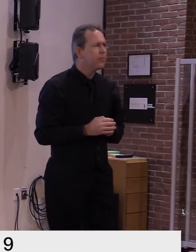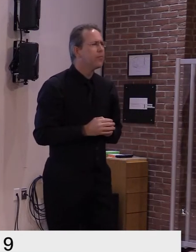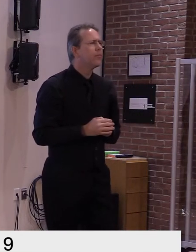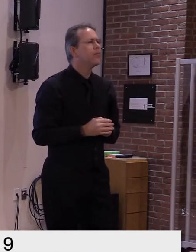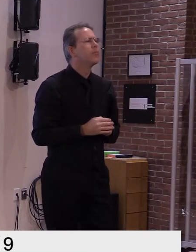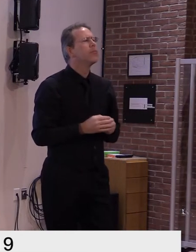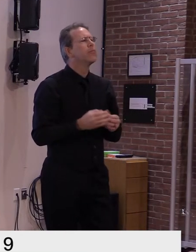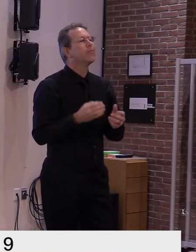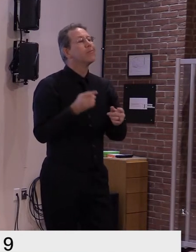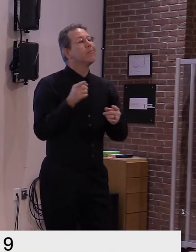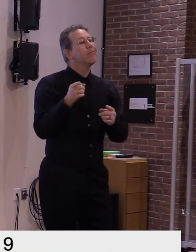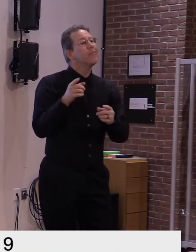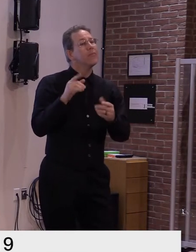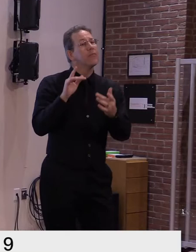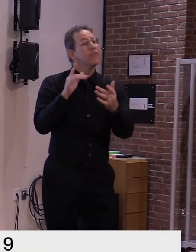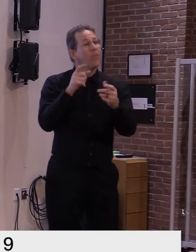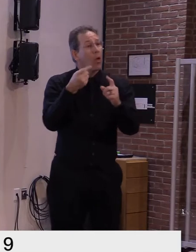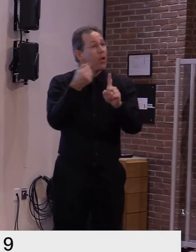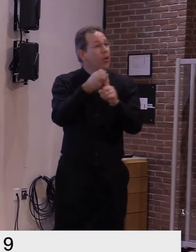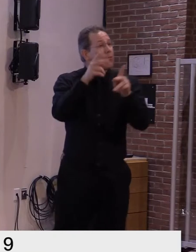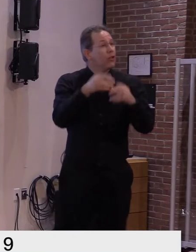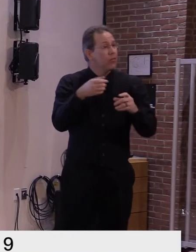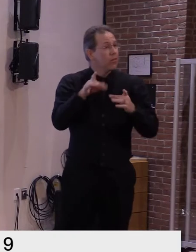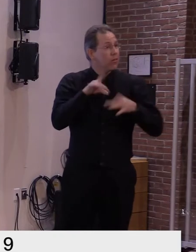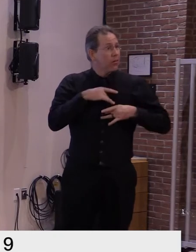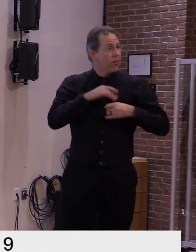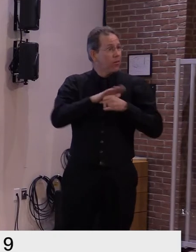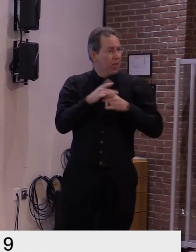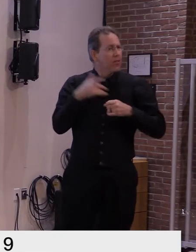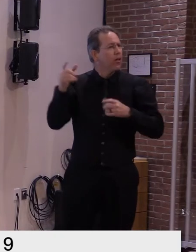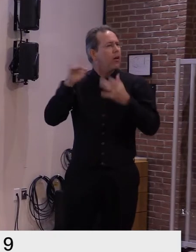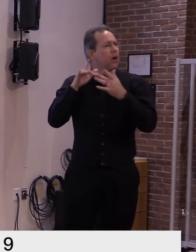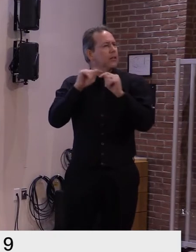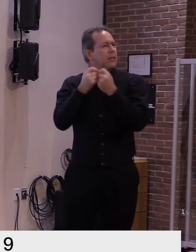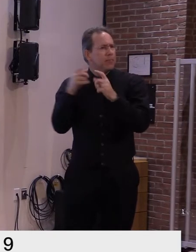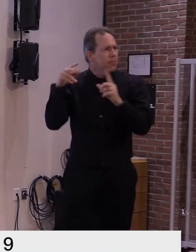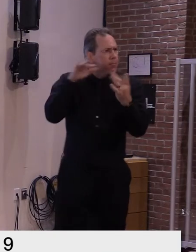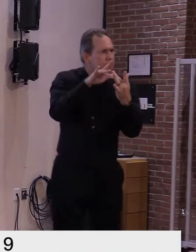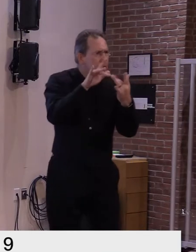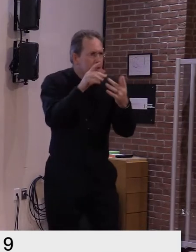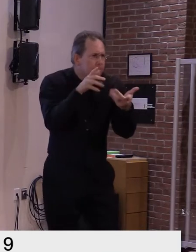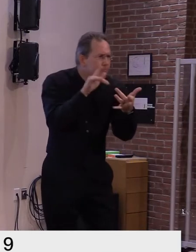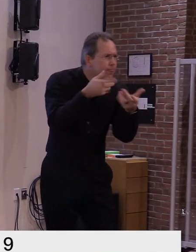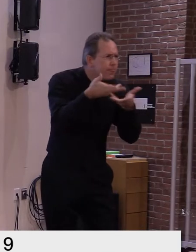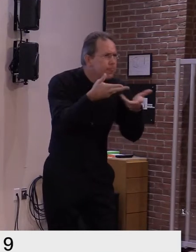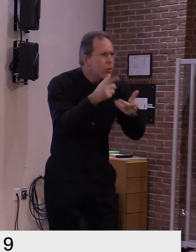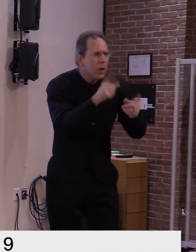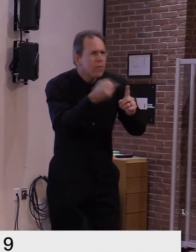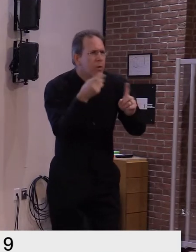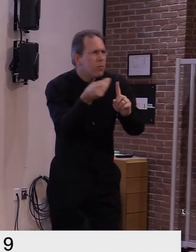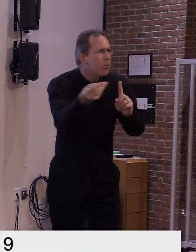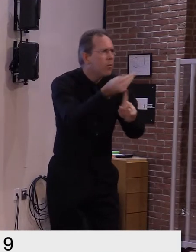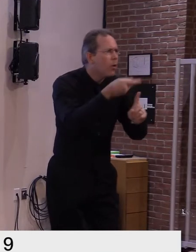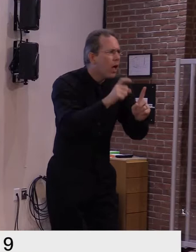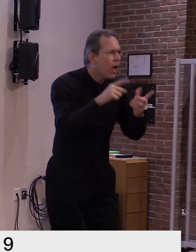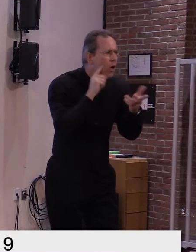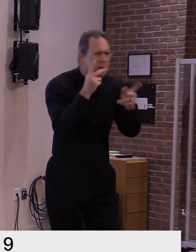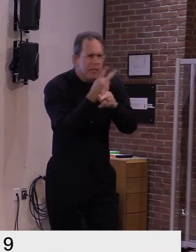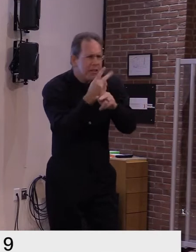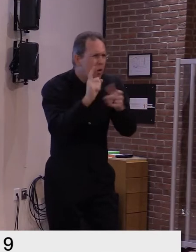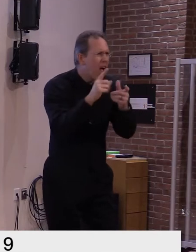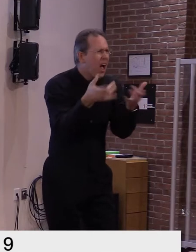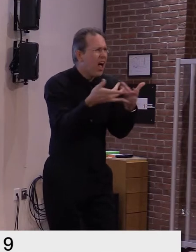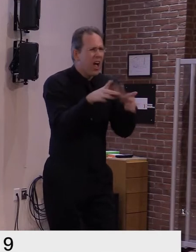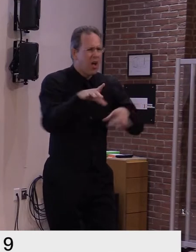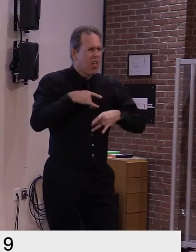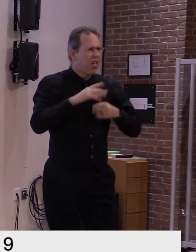team initiated with the rapid response team to immediately find out who these individuals